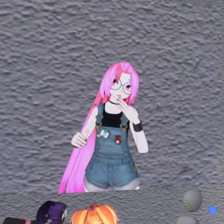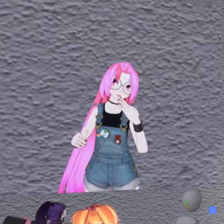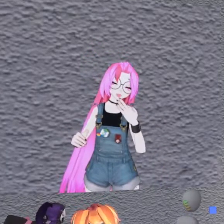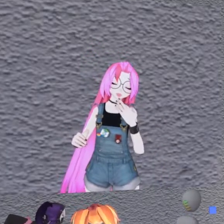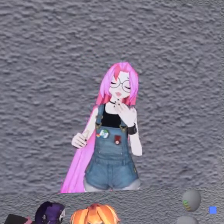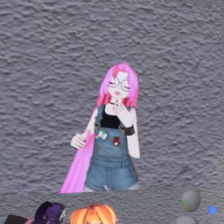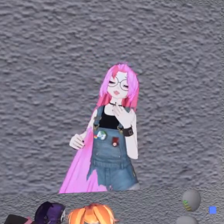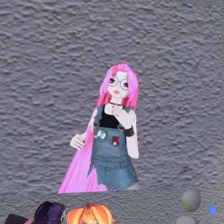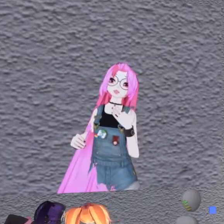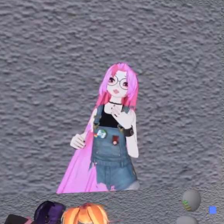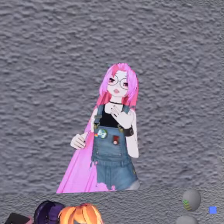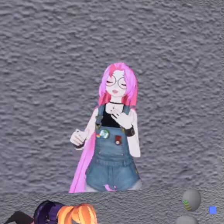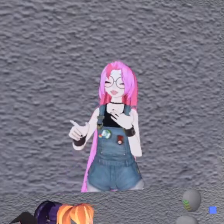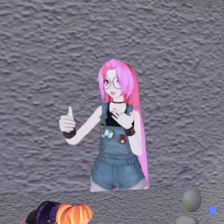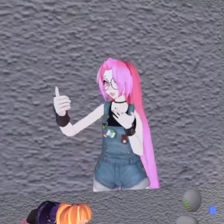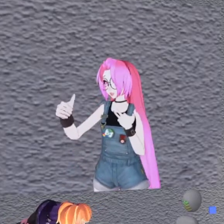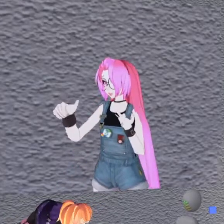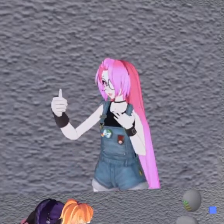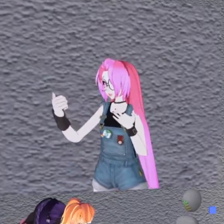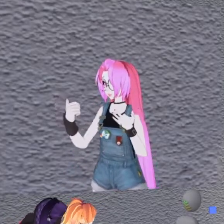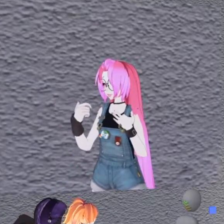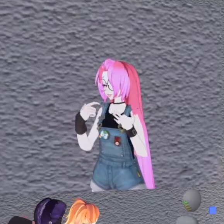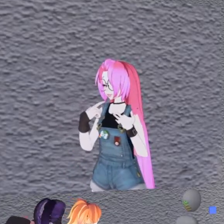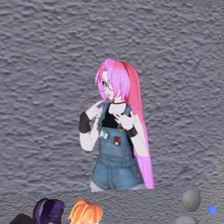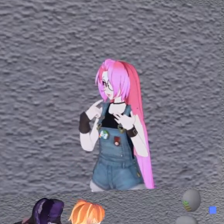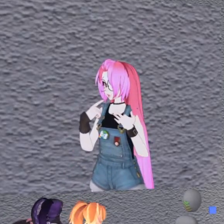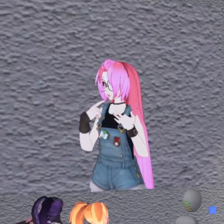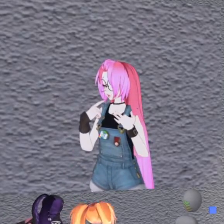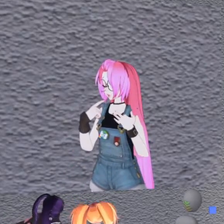Let's see. Any others?